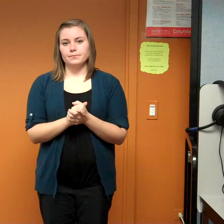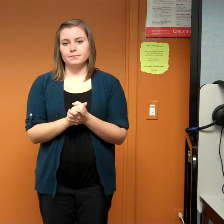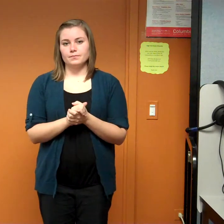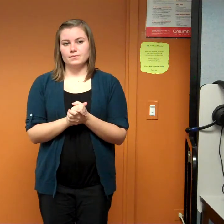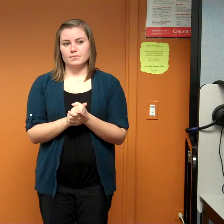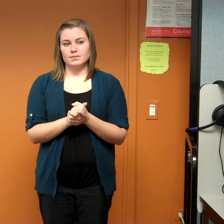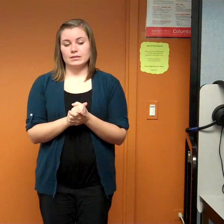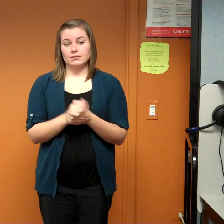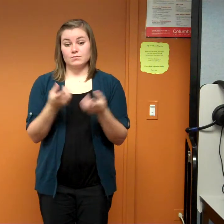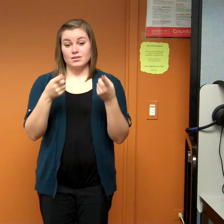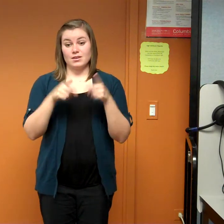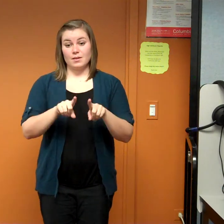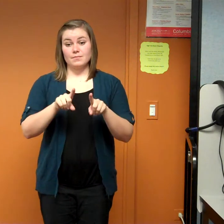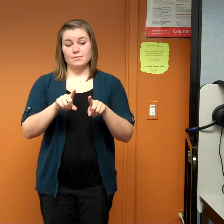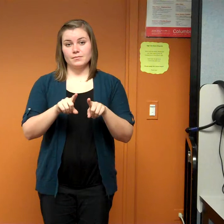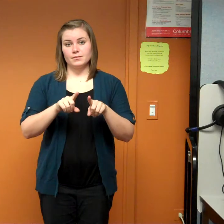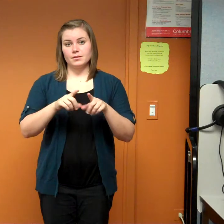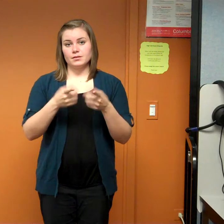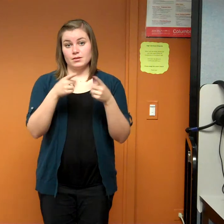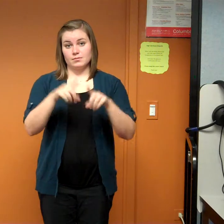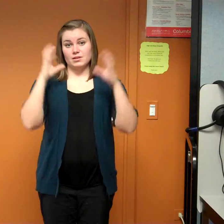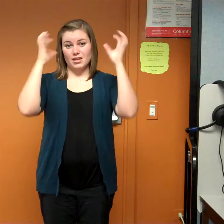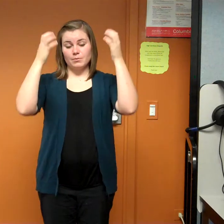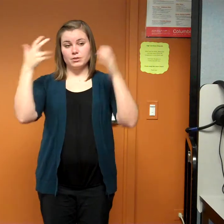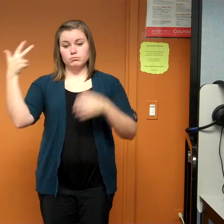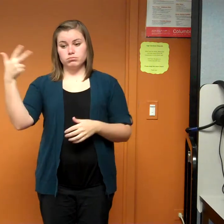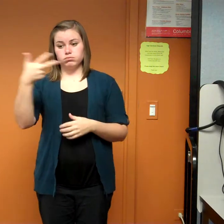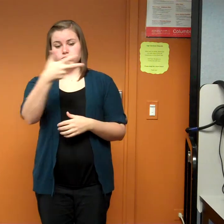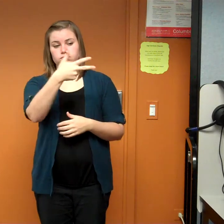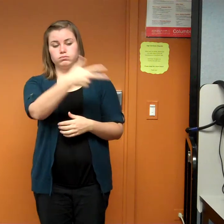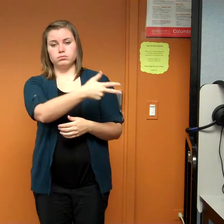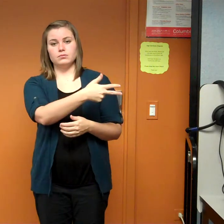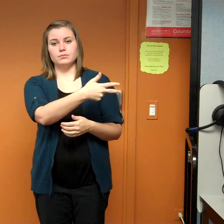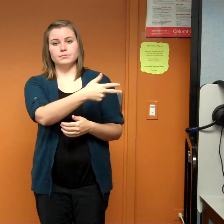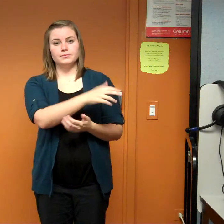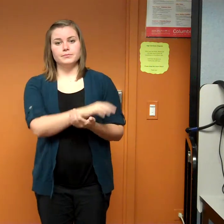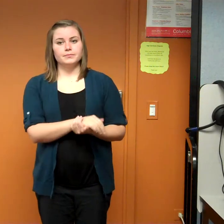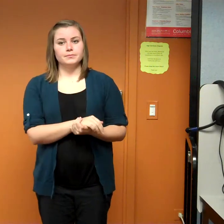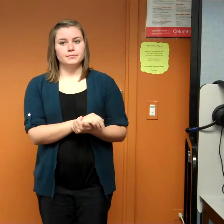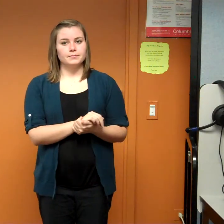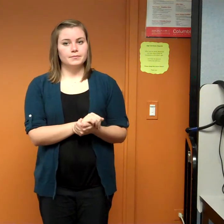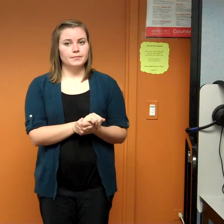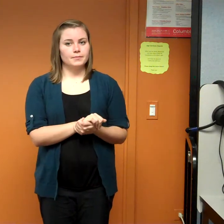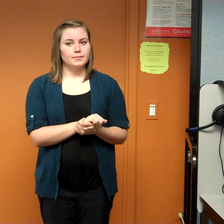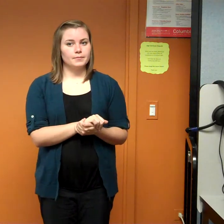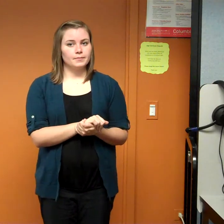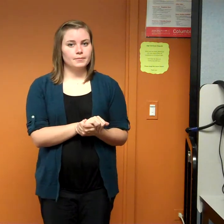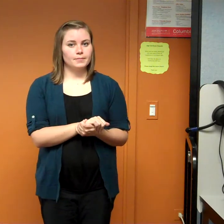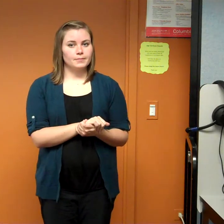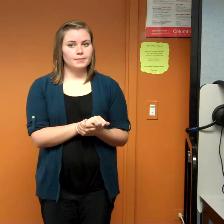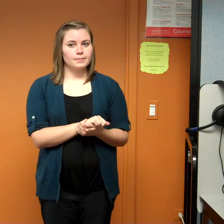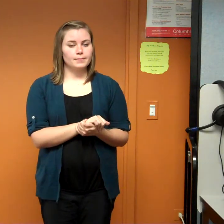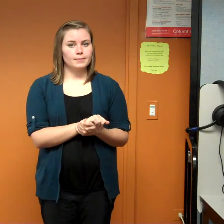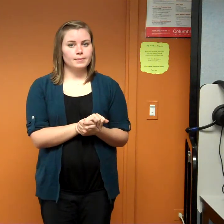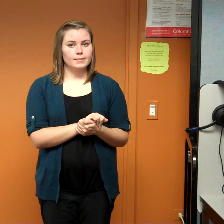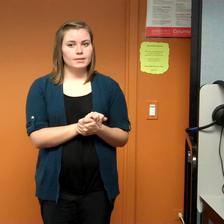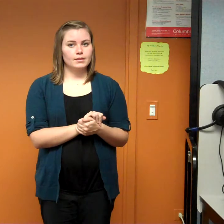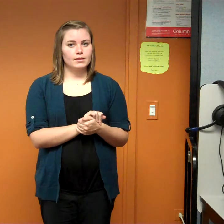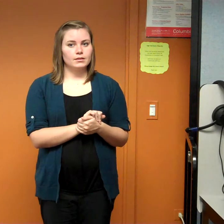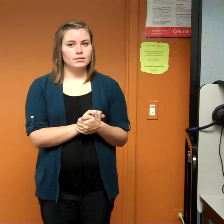comes by in front of us, in front of the line on the sidewalk, directly on the sidewalk, and over by the backstage doors, which you can kind of